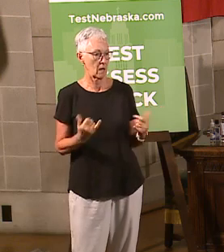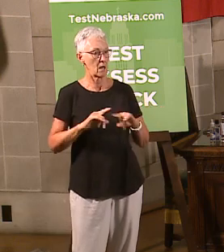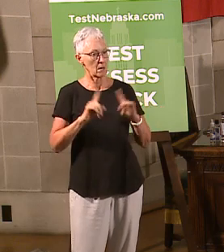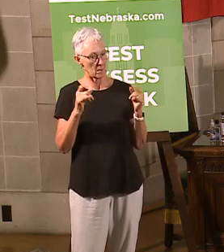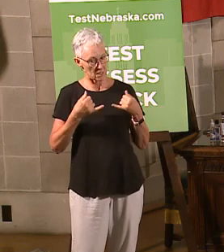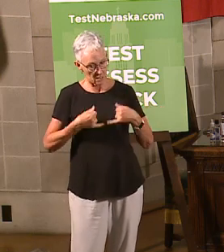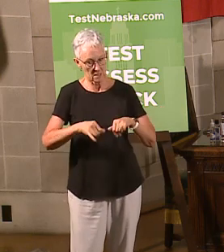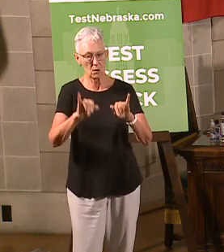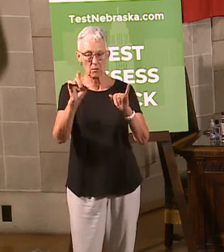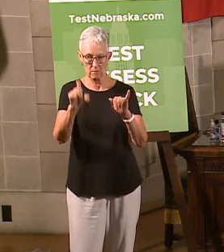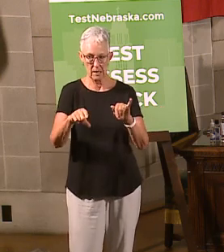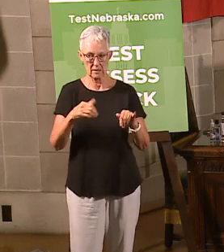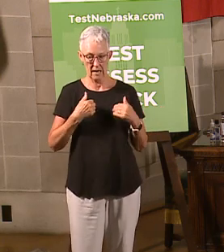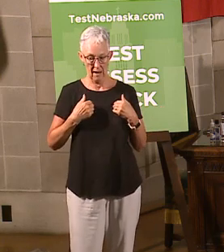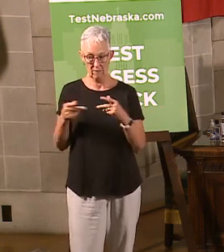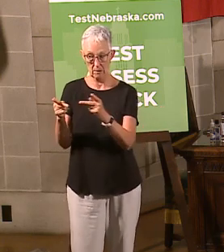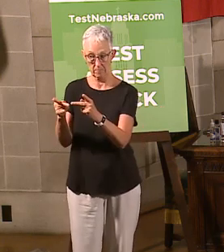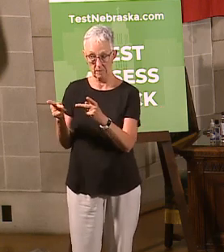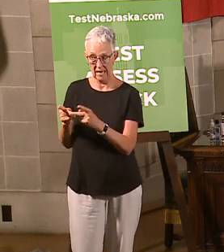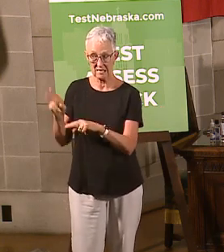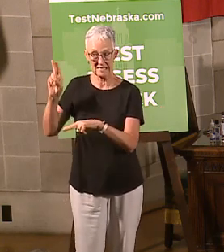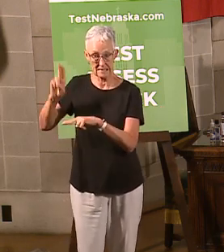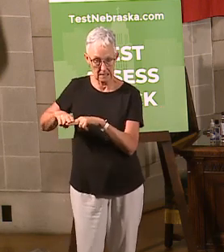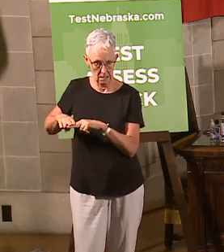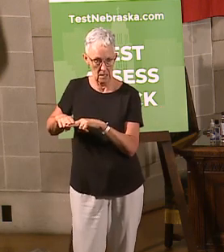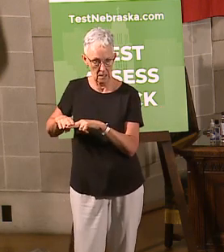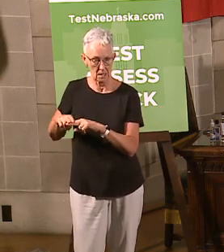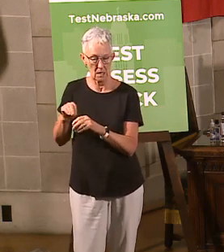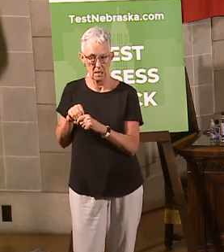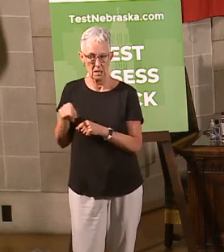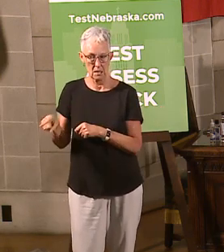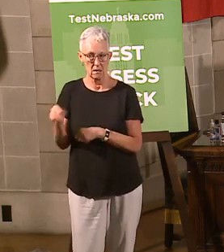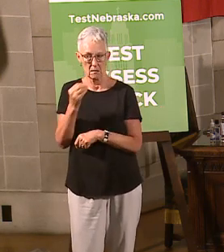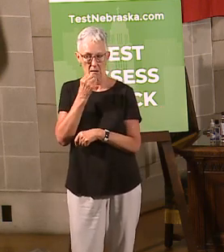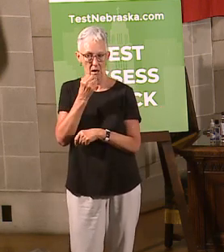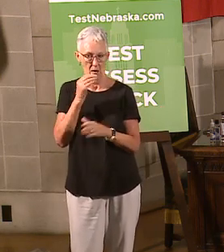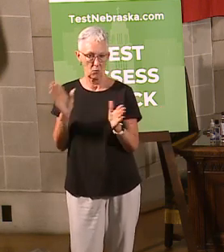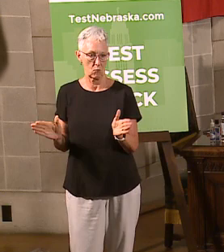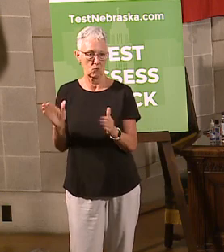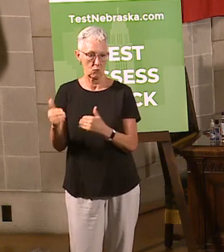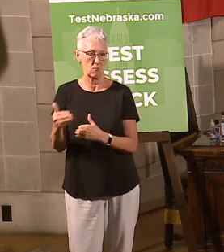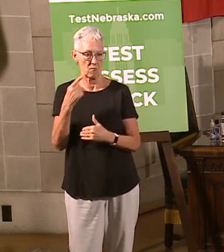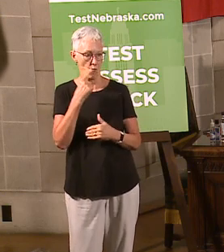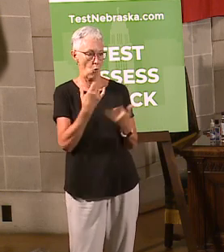a seat in the dining room. You still have to have a seat to go to be able to play those games.